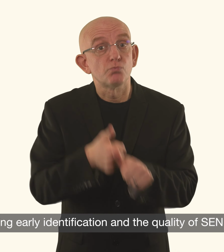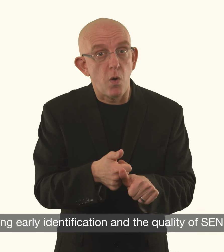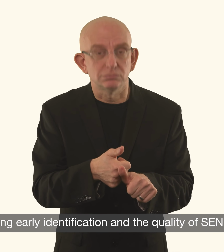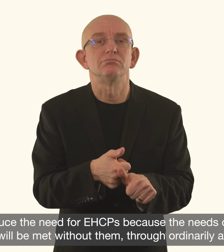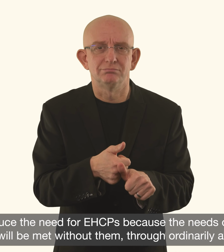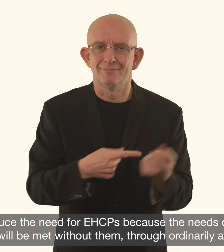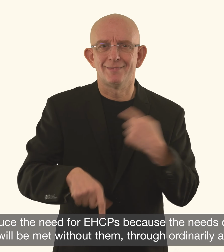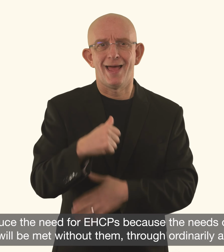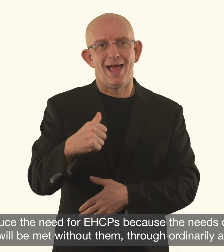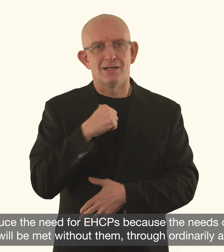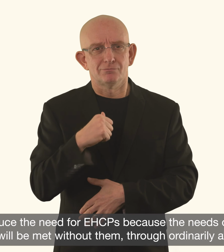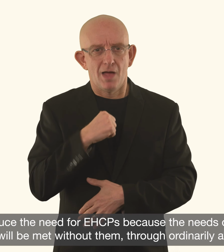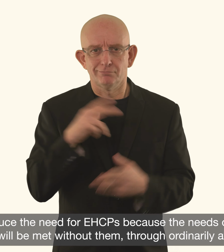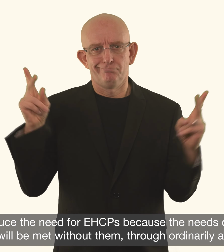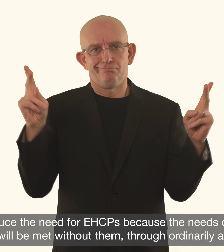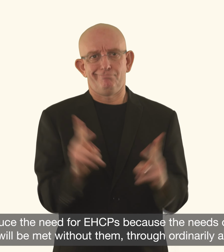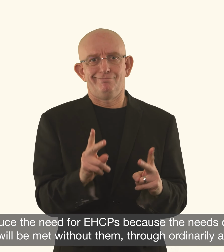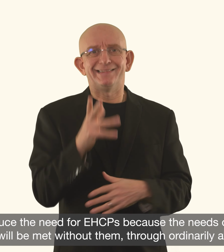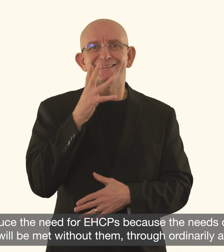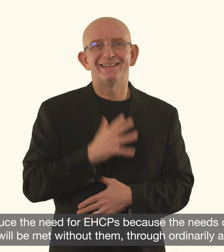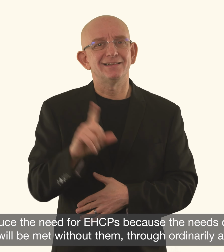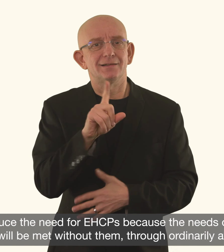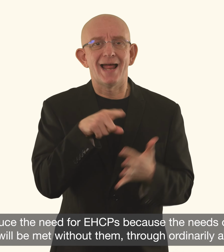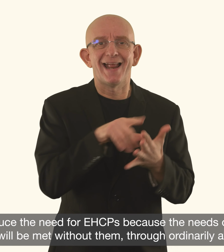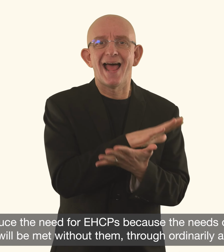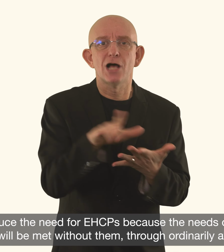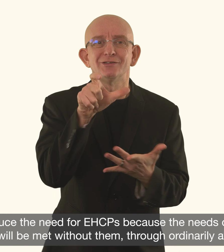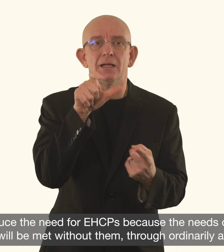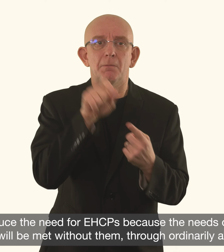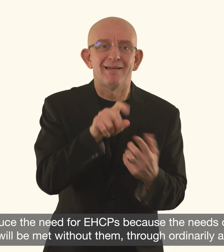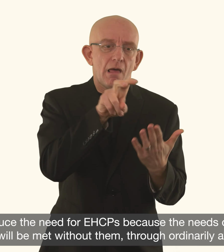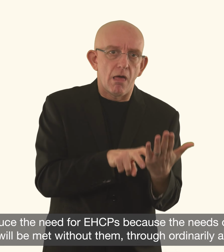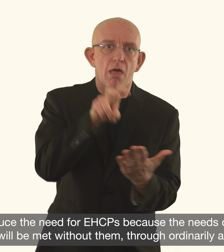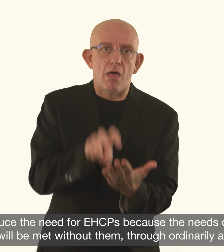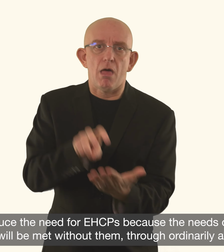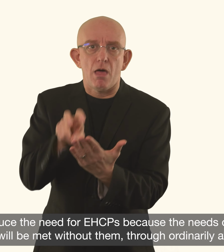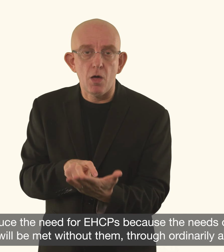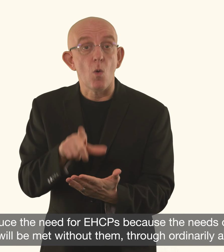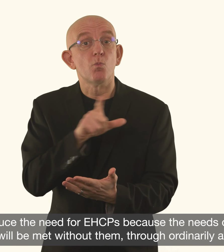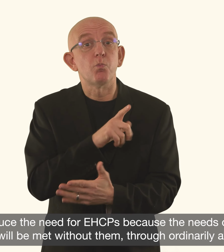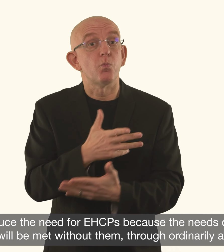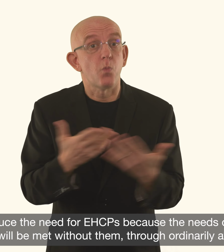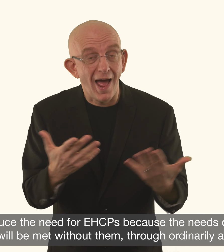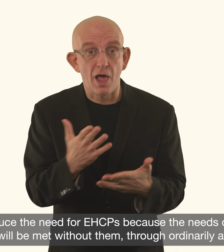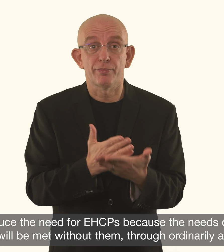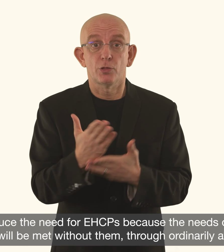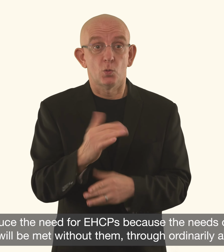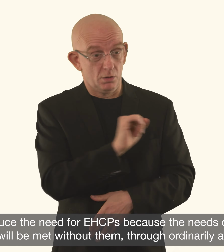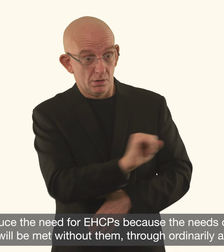We expect to reduce the need for EHCPs because the needs of more children and young people will be met without them through